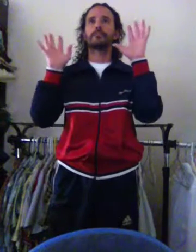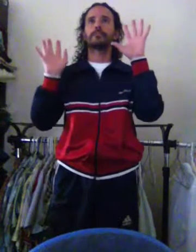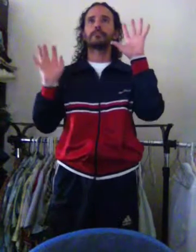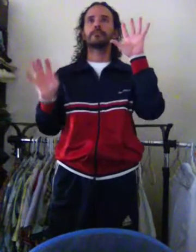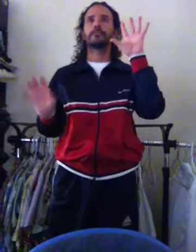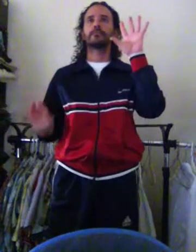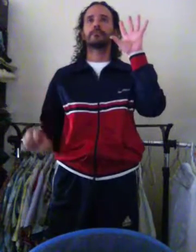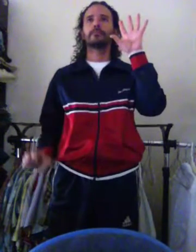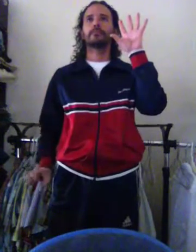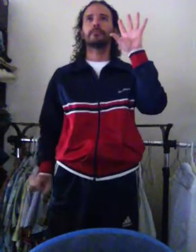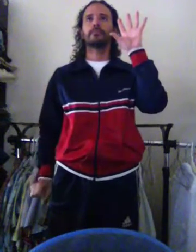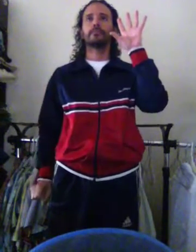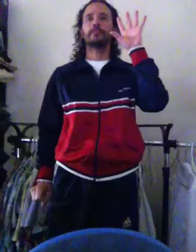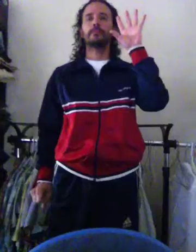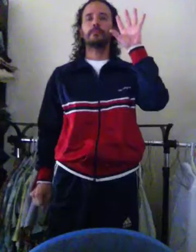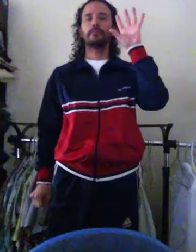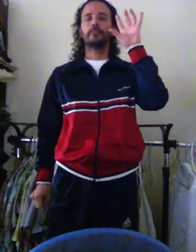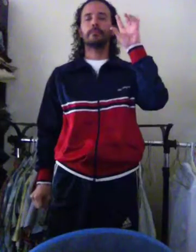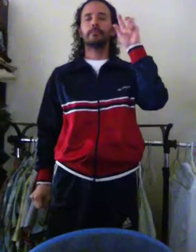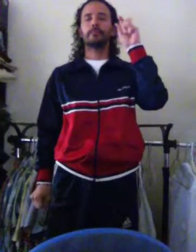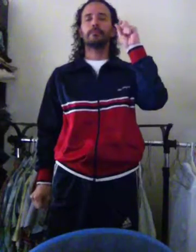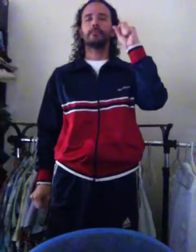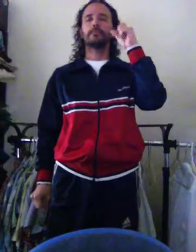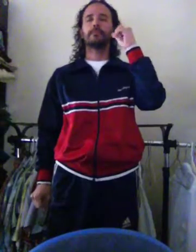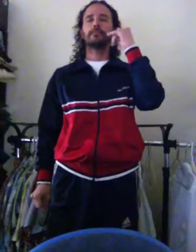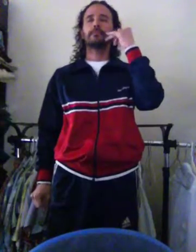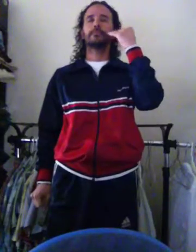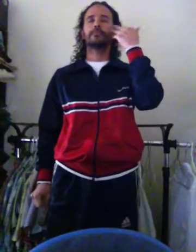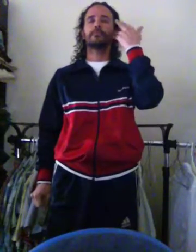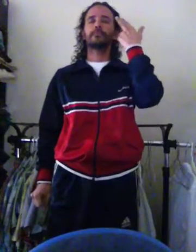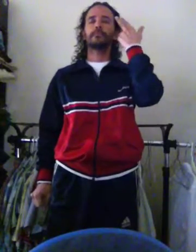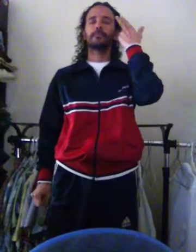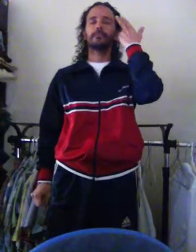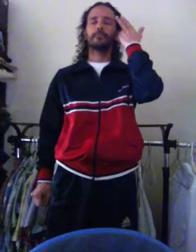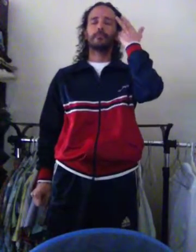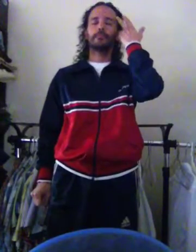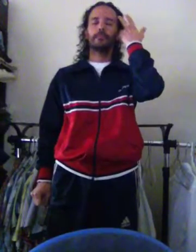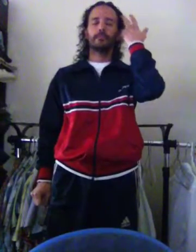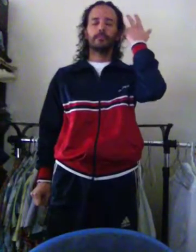dearly beloved. If this love only exists in my dreams,